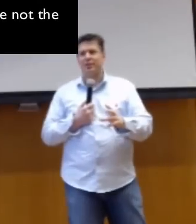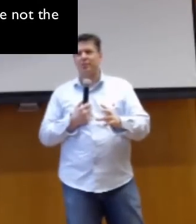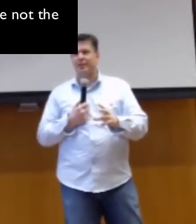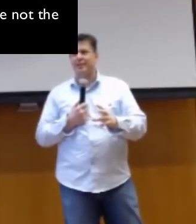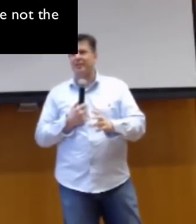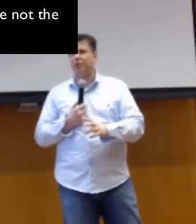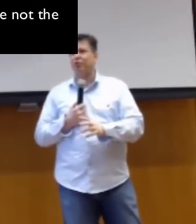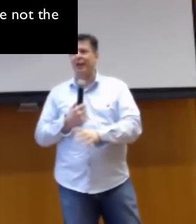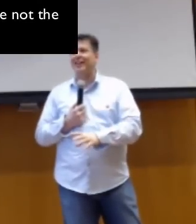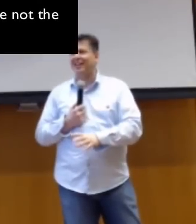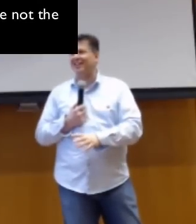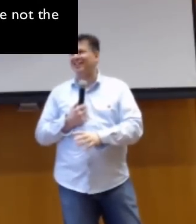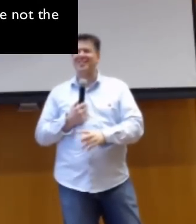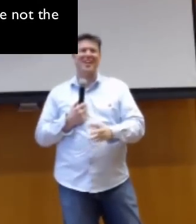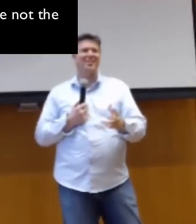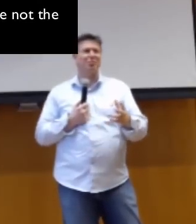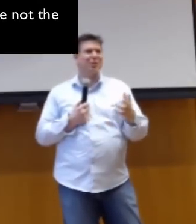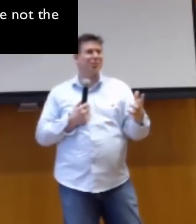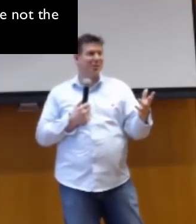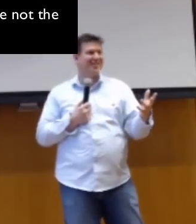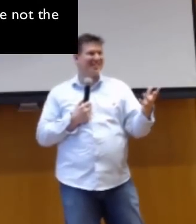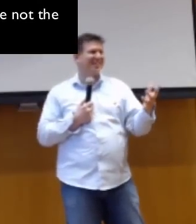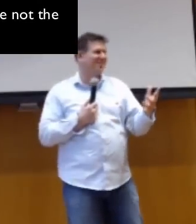something that someone created. Isn't that really cool to think about?